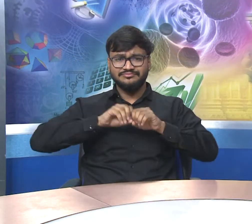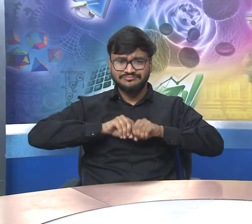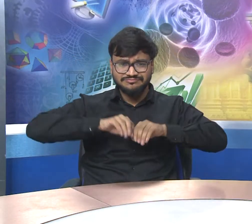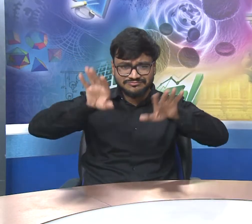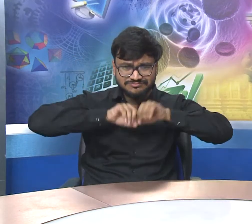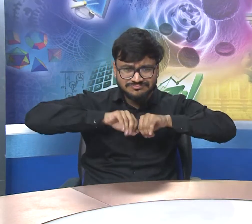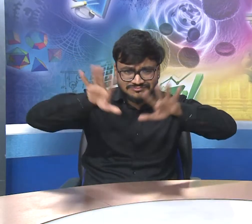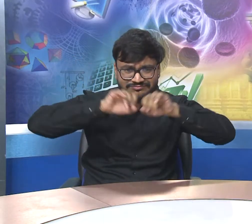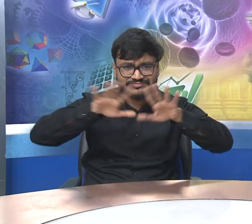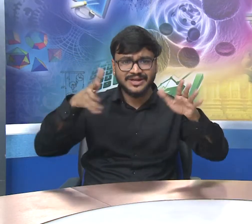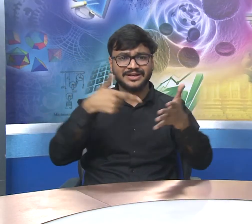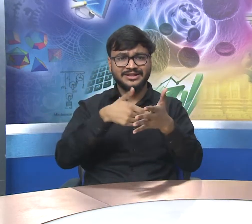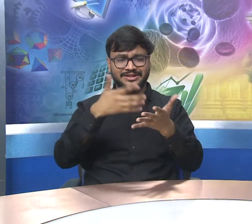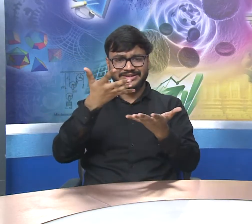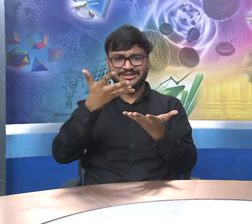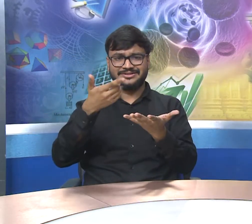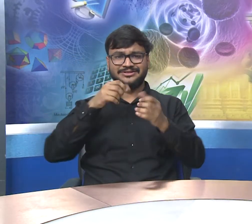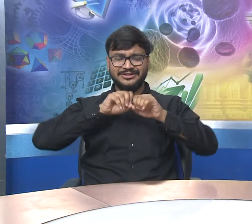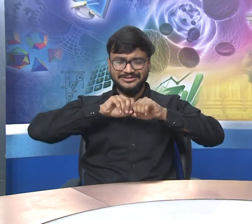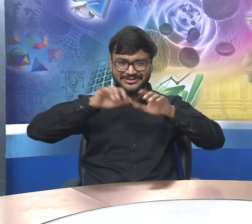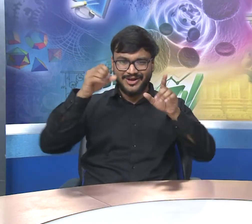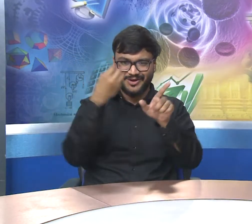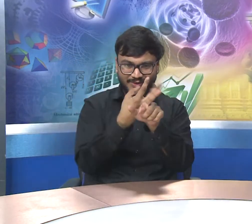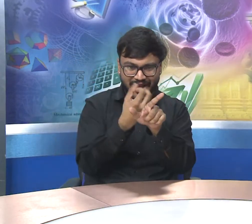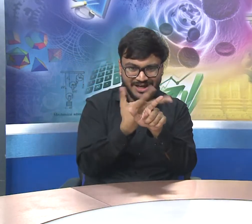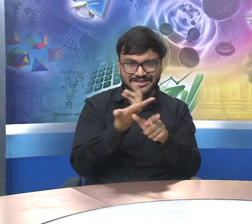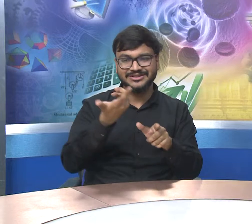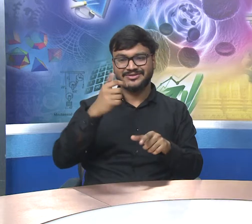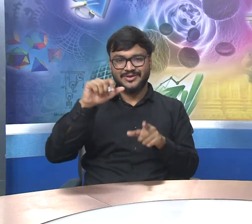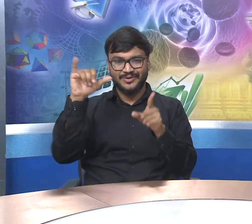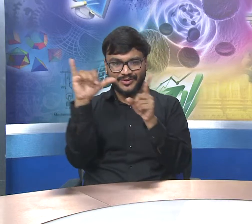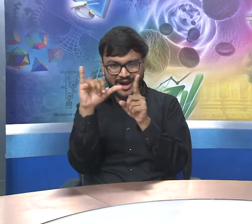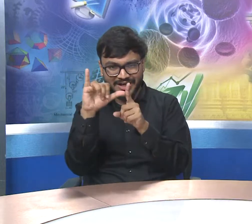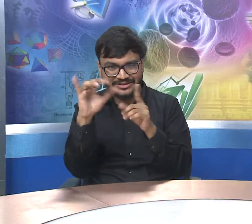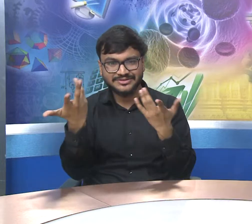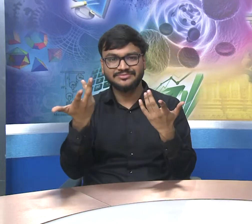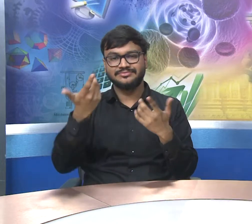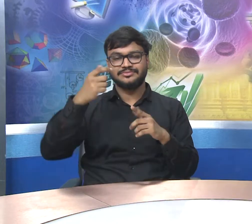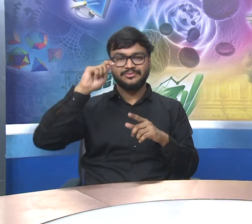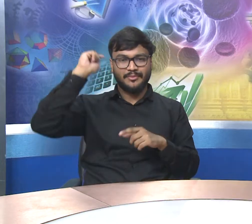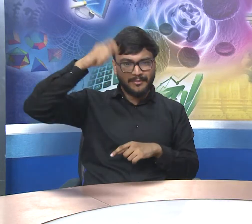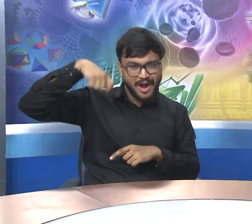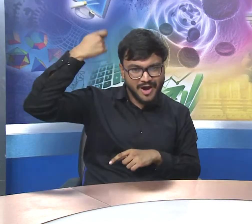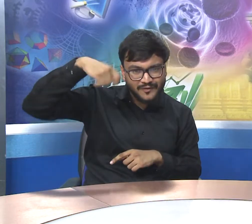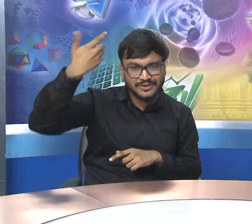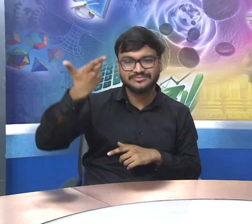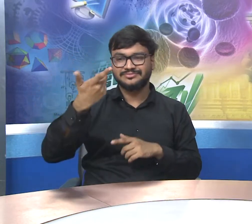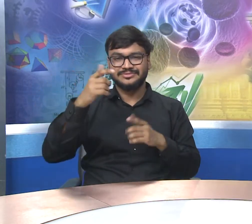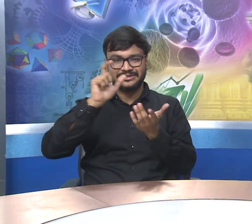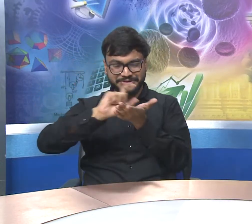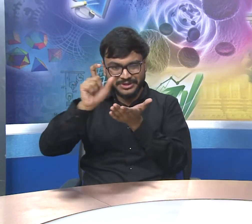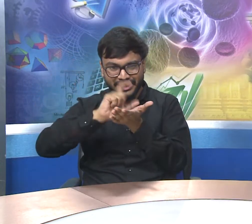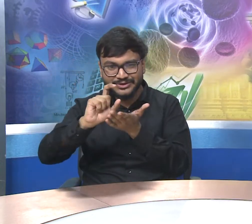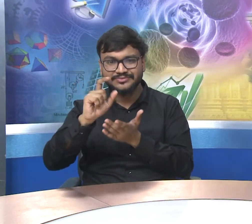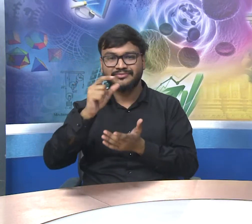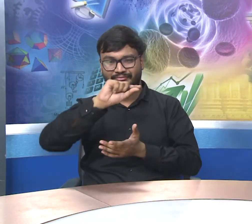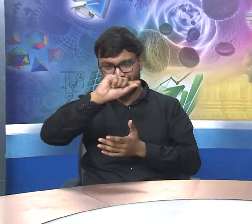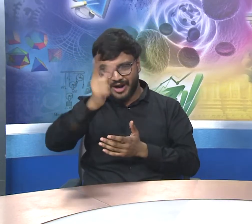Next, mobility and digital communication and sharing platforms like YouTube changes the effect